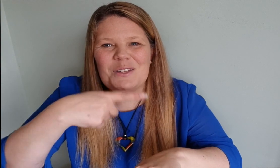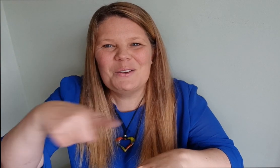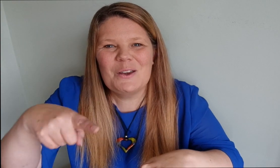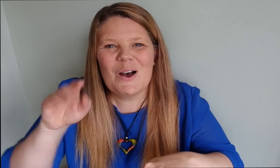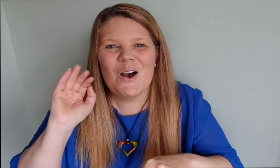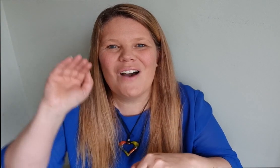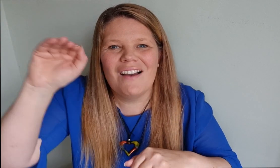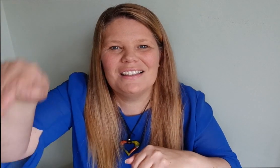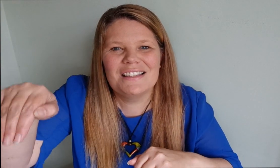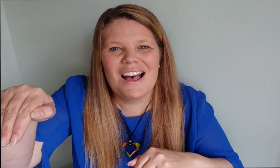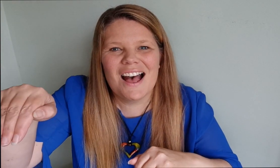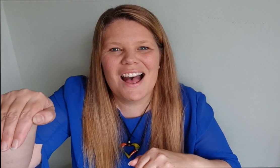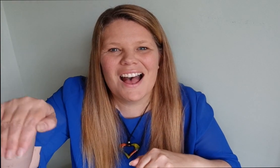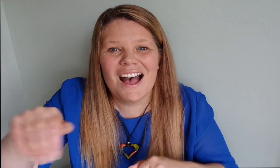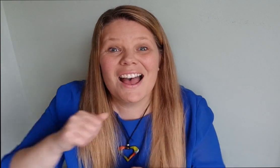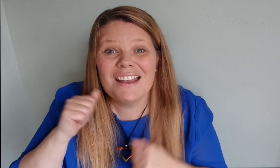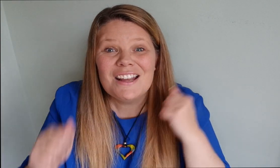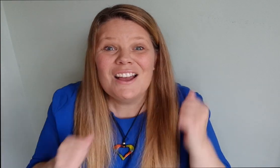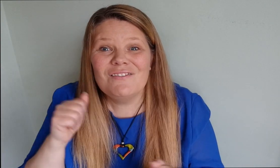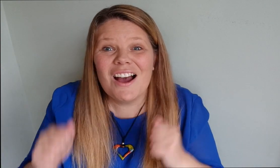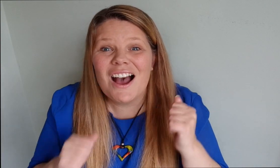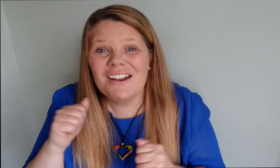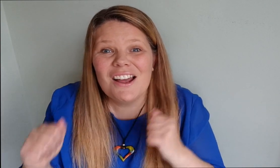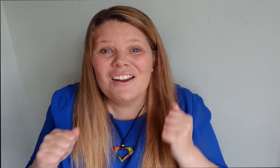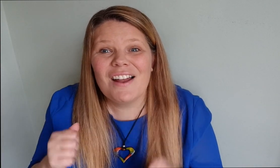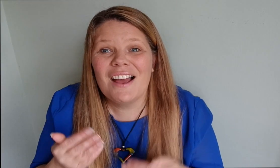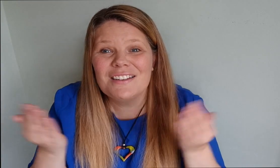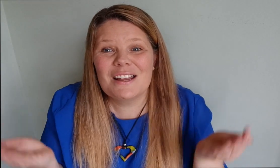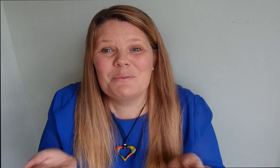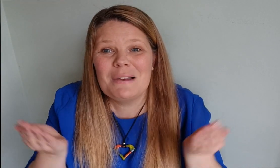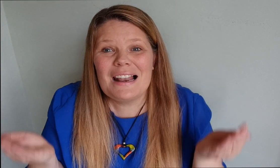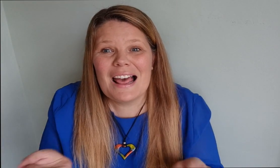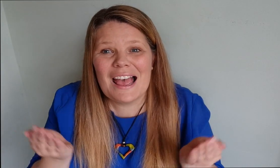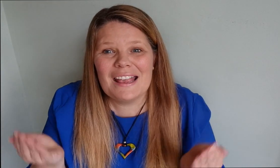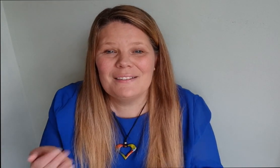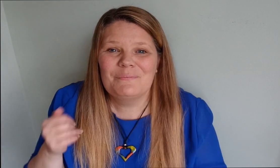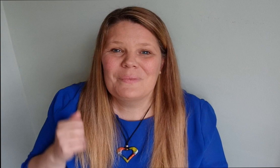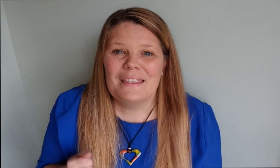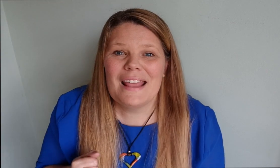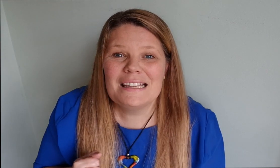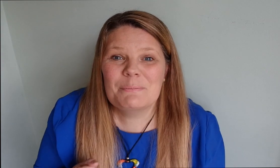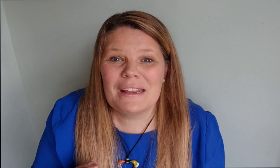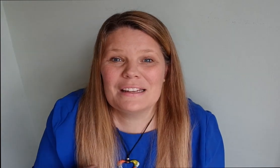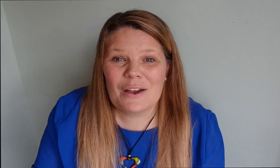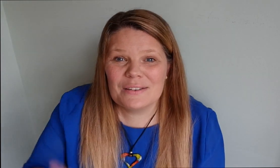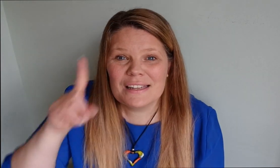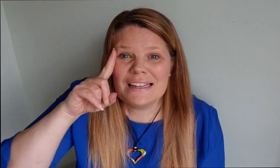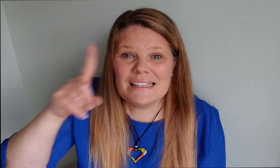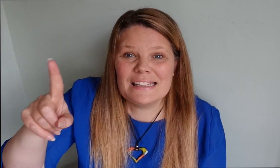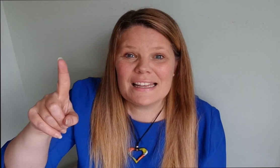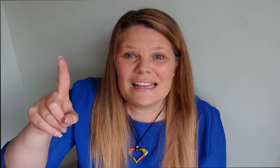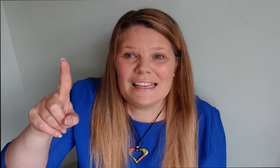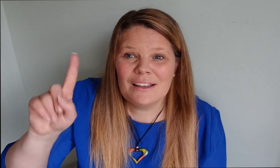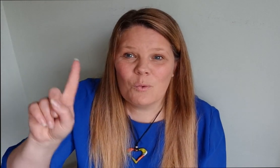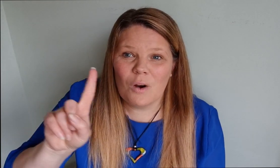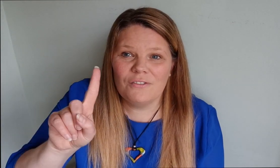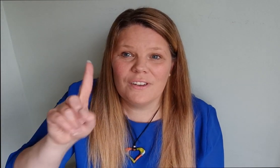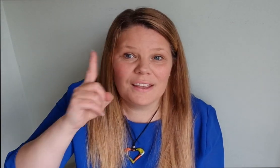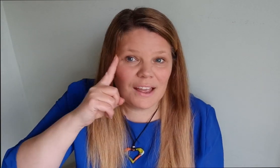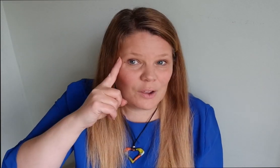go outside. Run around and play. Next bit goes C, one finger,